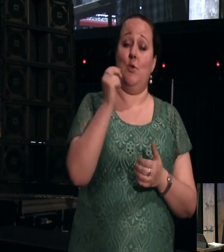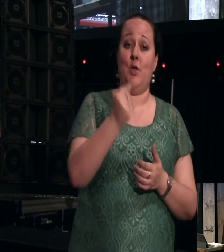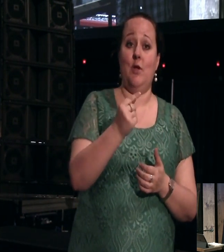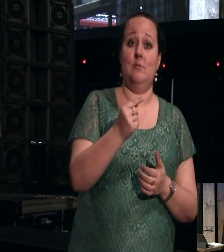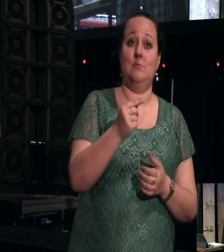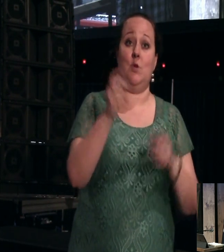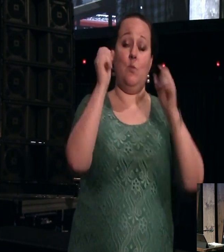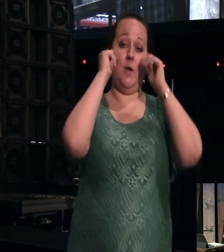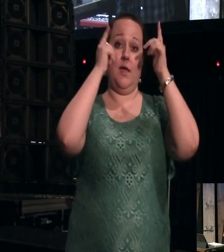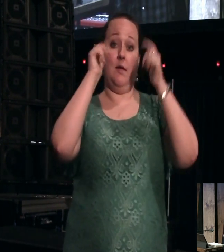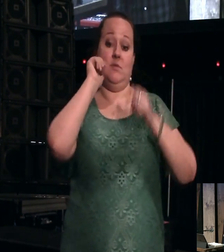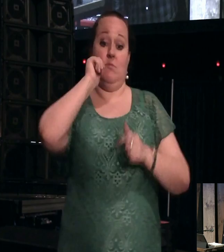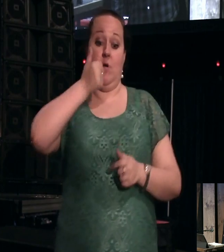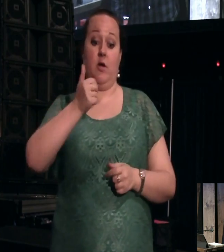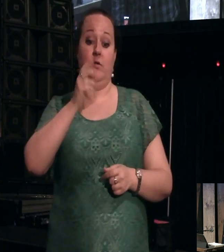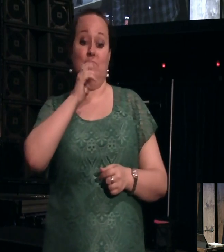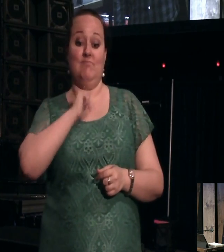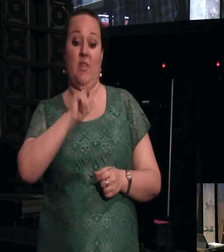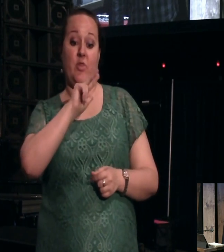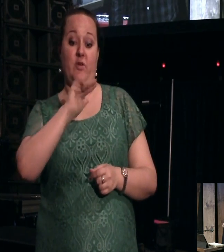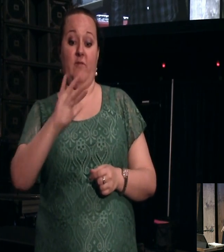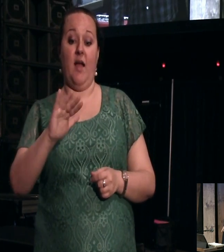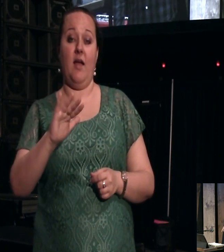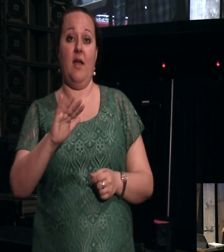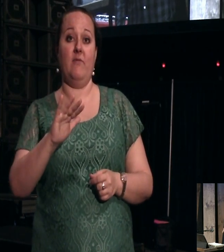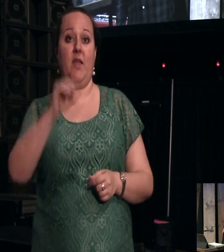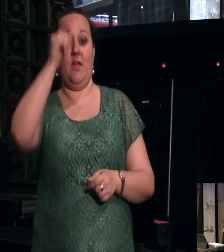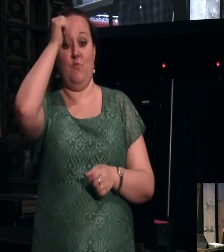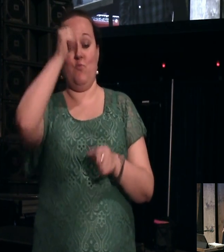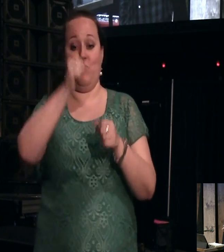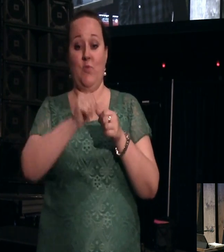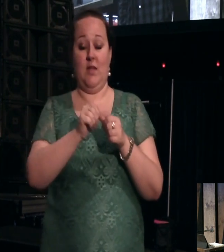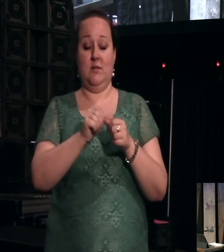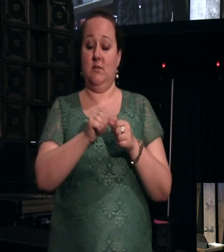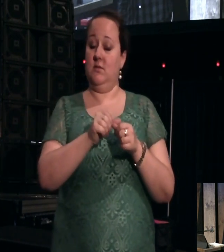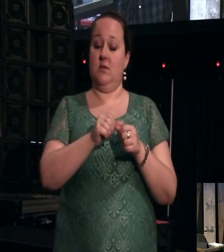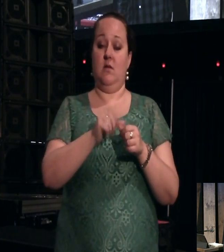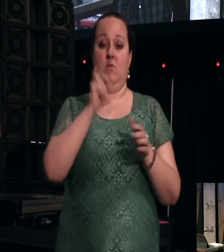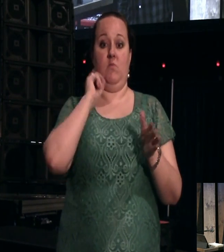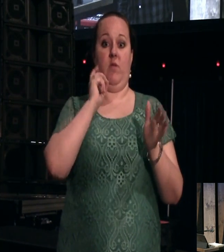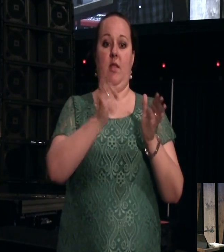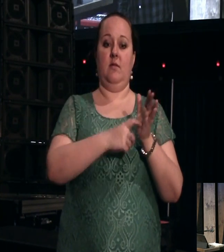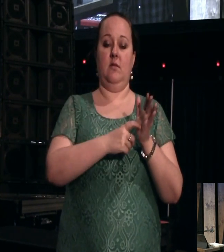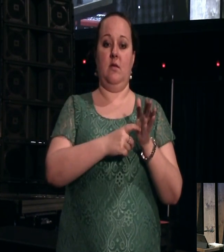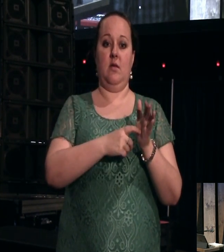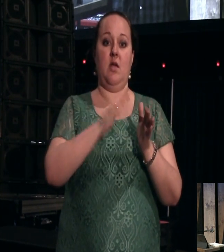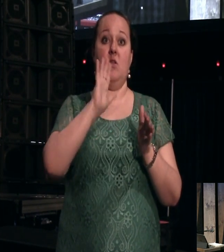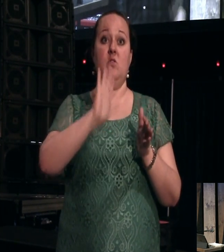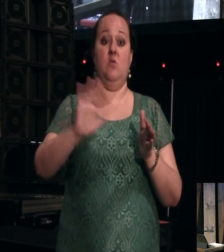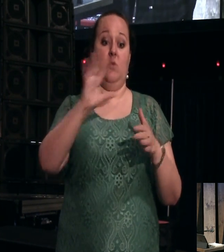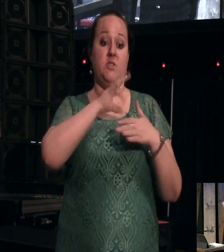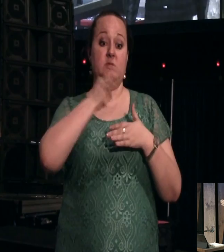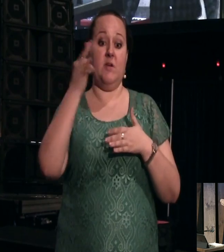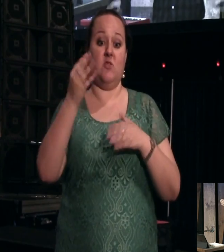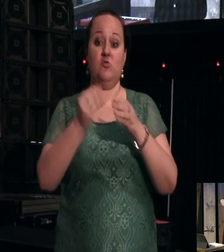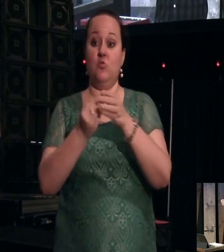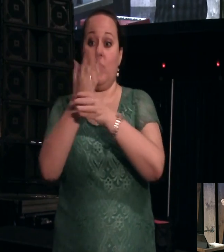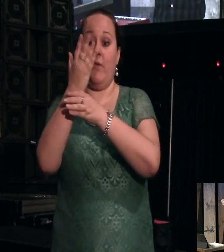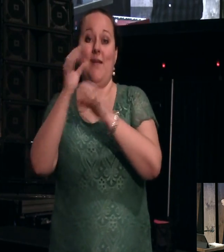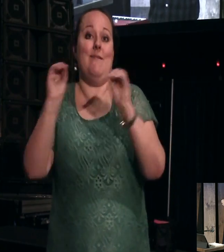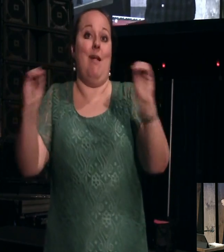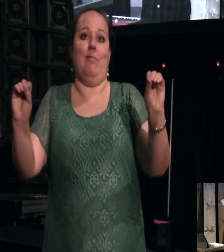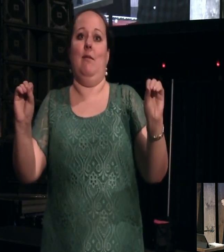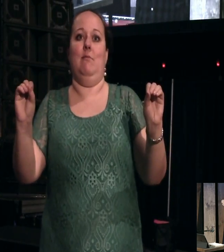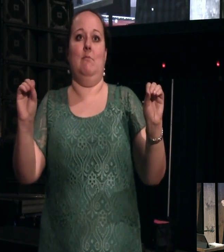It's in waking up tomorrow and you're 35 and realizing that there's been no growth